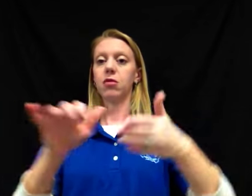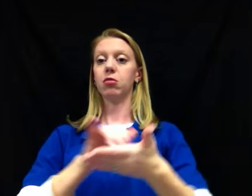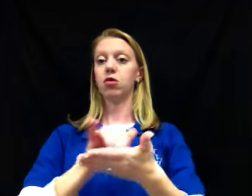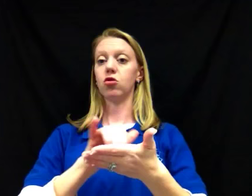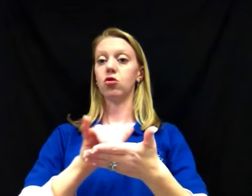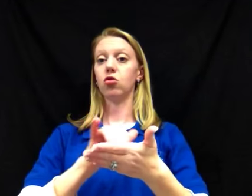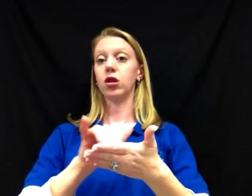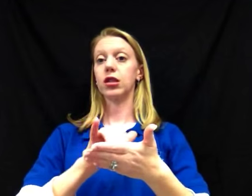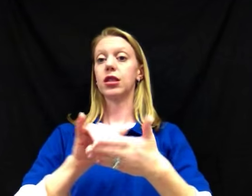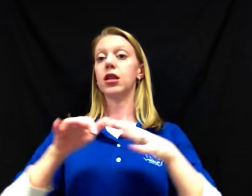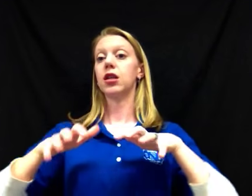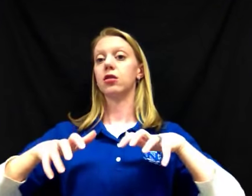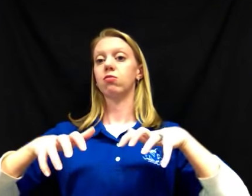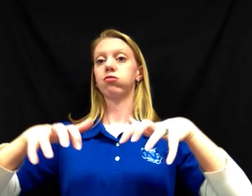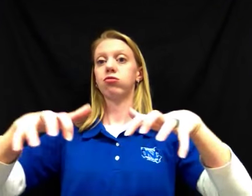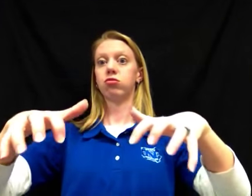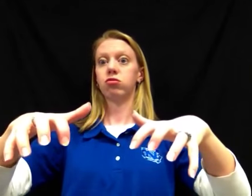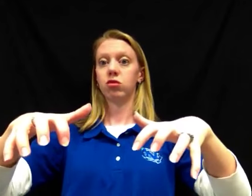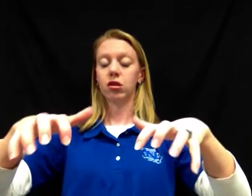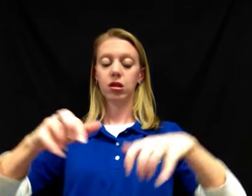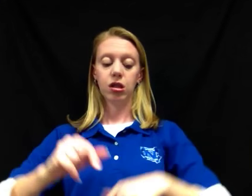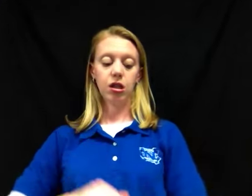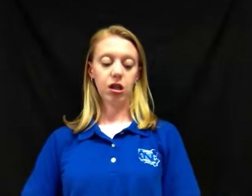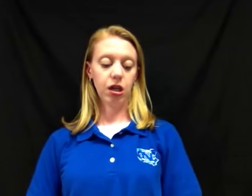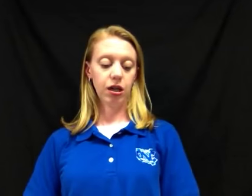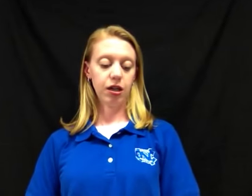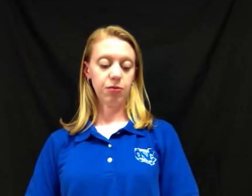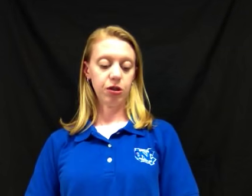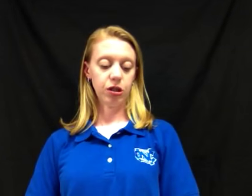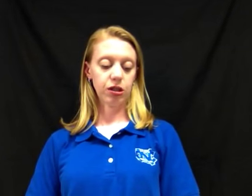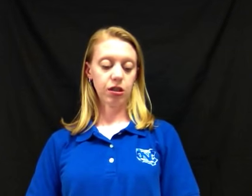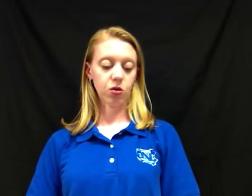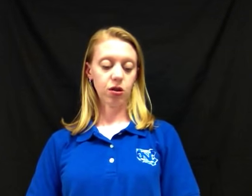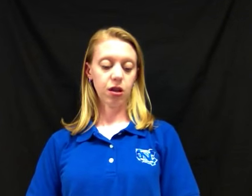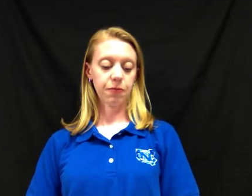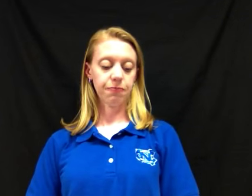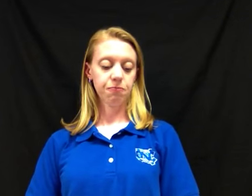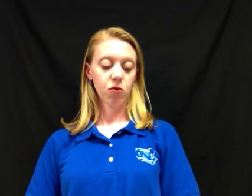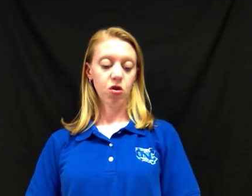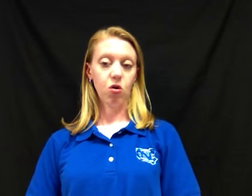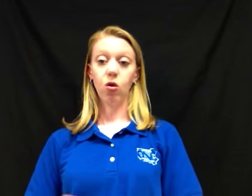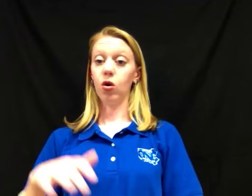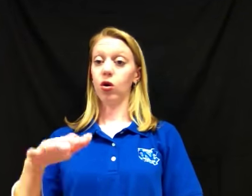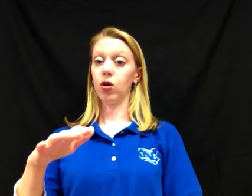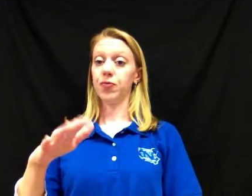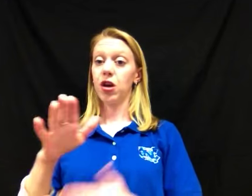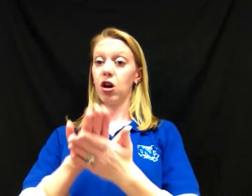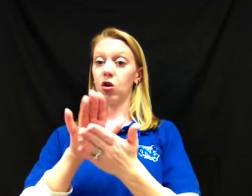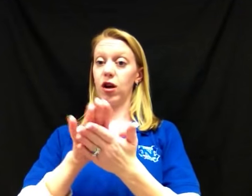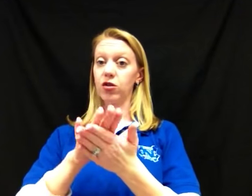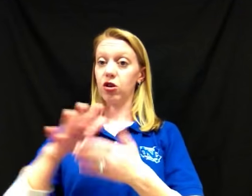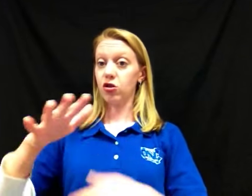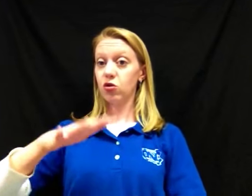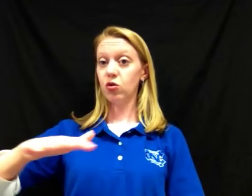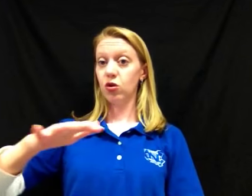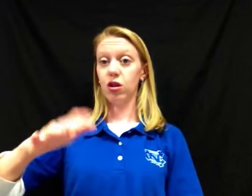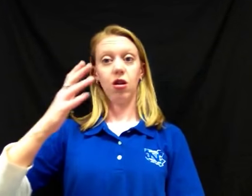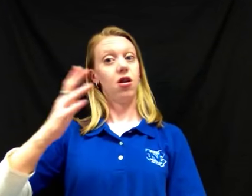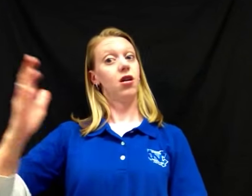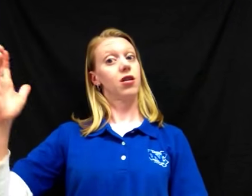maybe New York City is a lot of buildings, that sort of thing. Or around our school a long